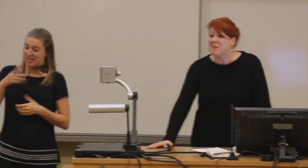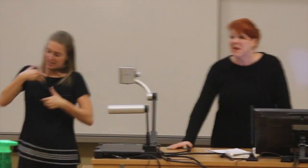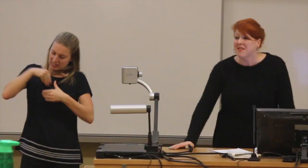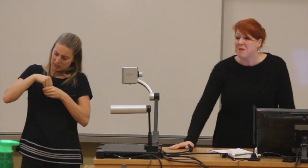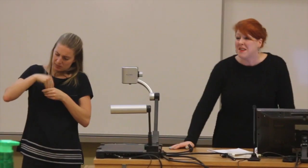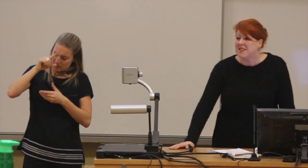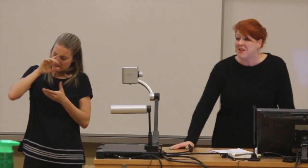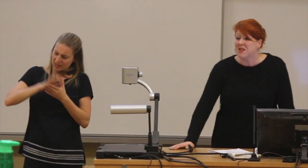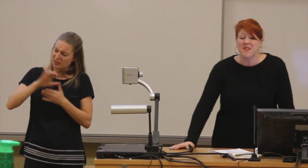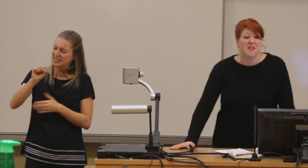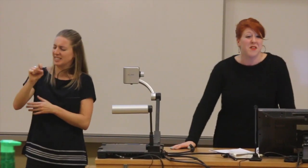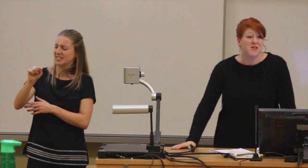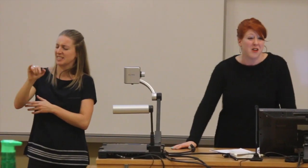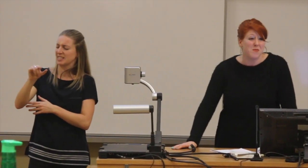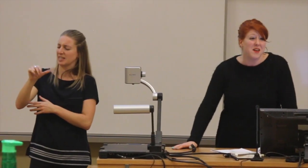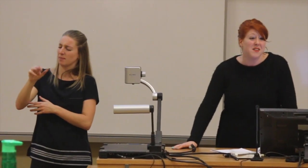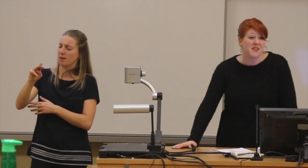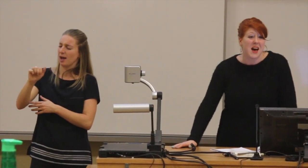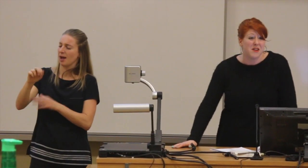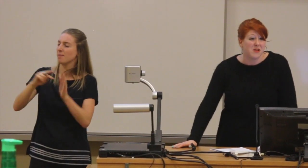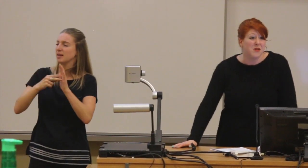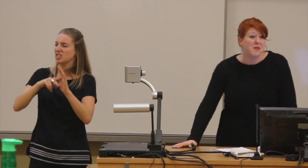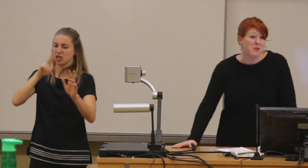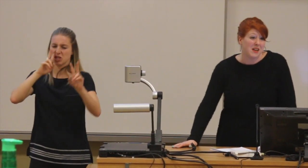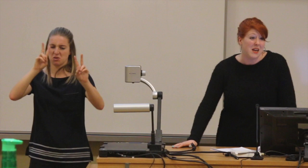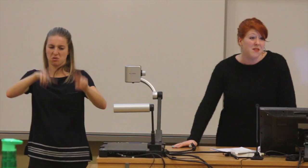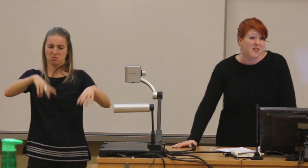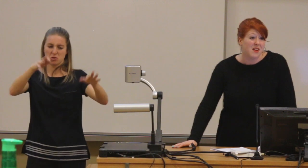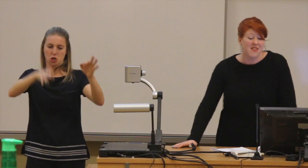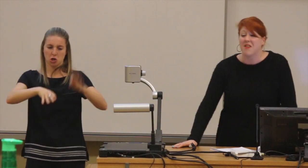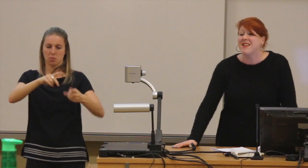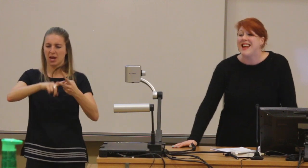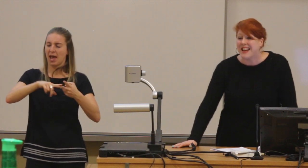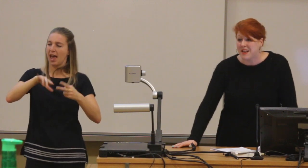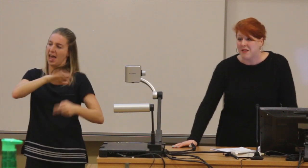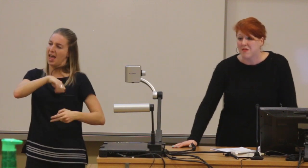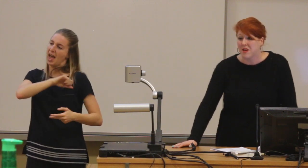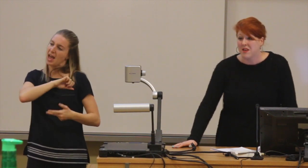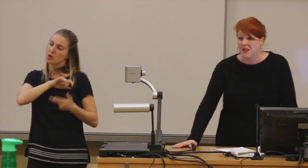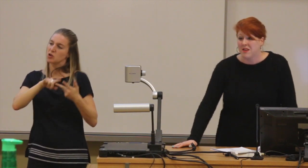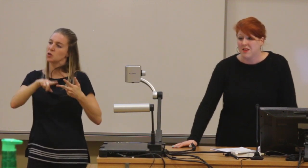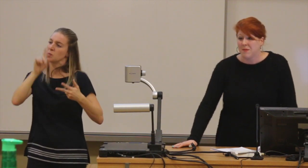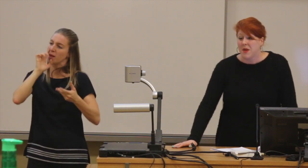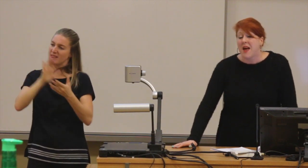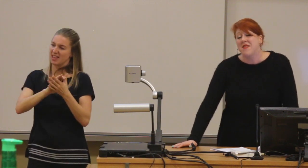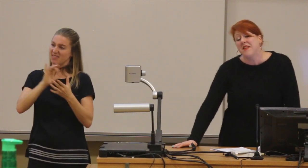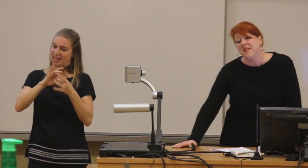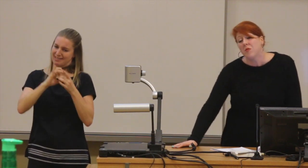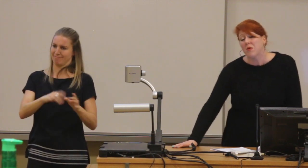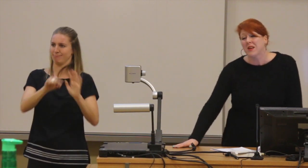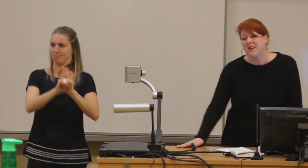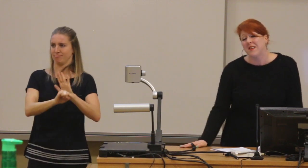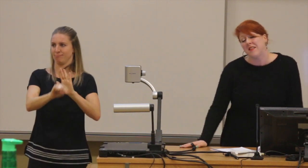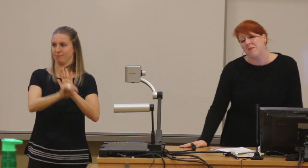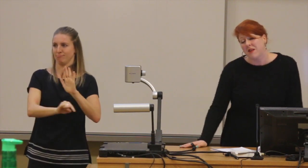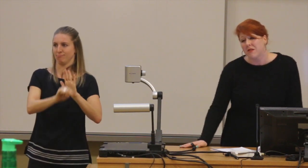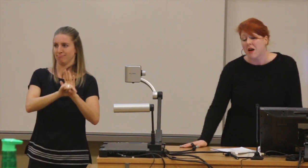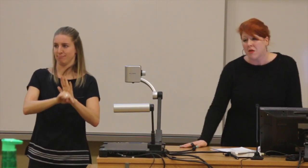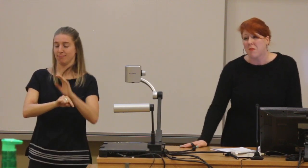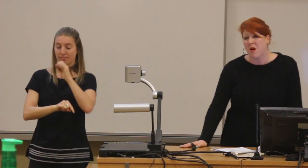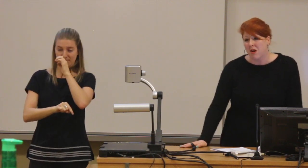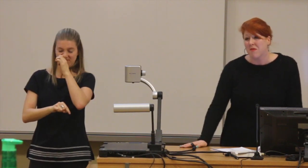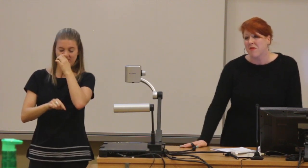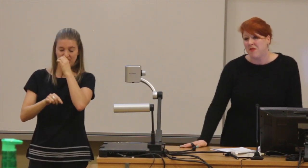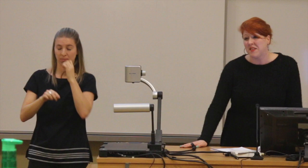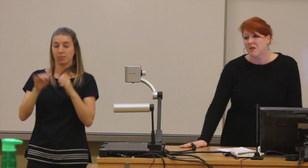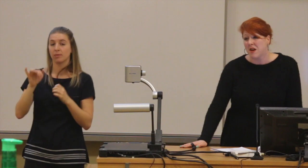is stigma? I mean, essentially these are the judgments, the attitudes, and beliefs that are negative. And this is what really sets mental